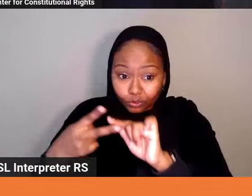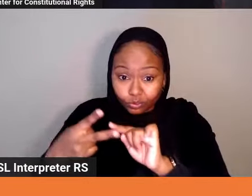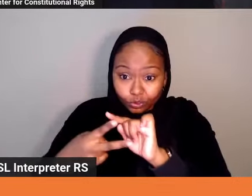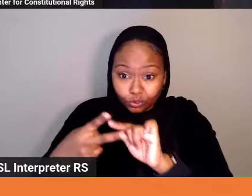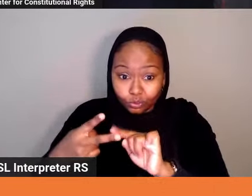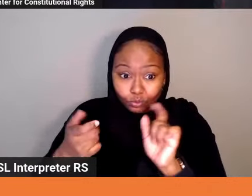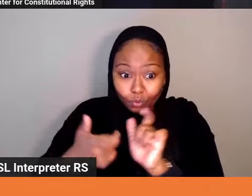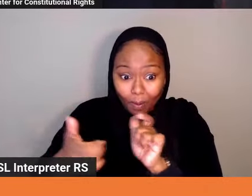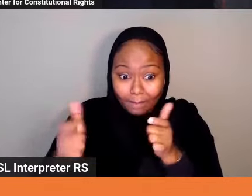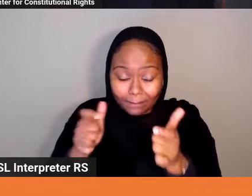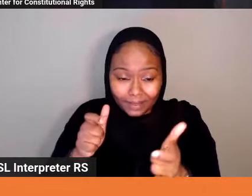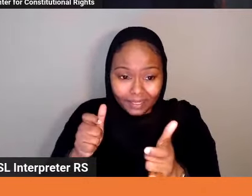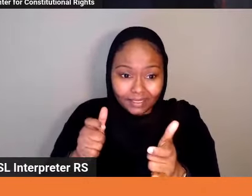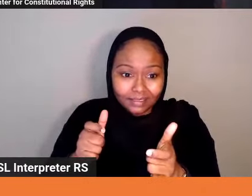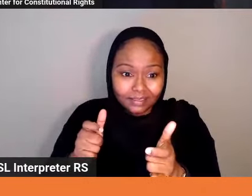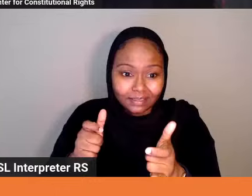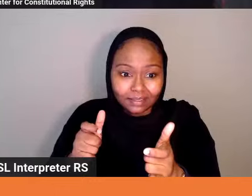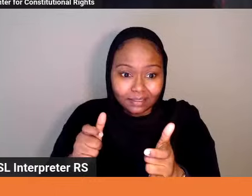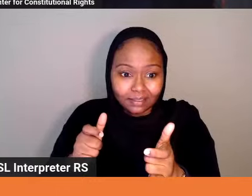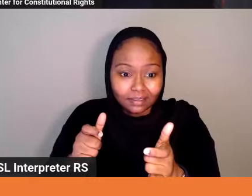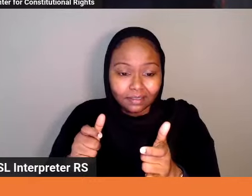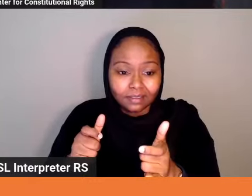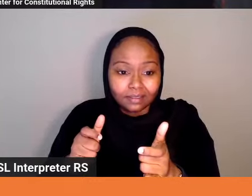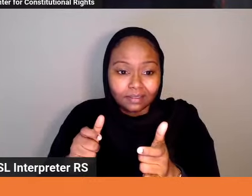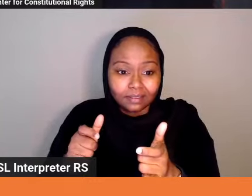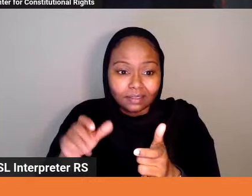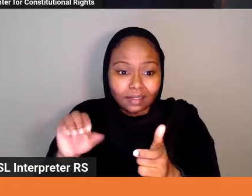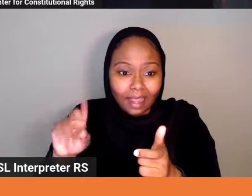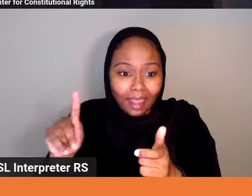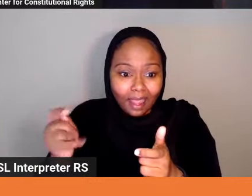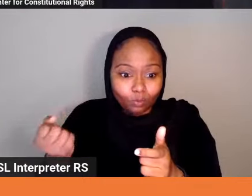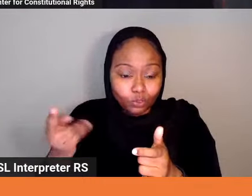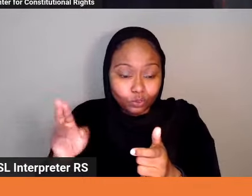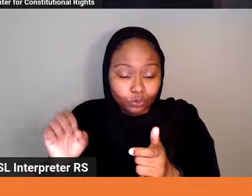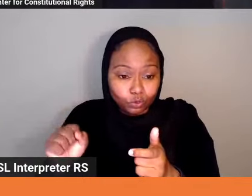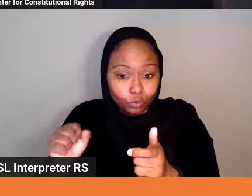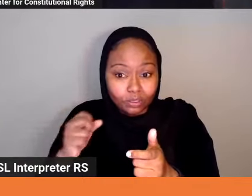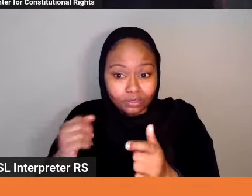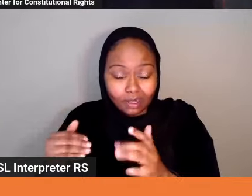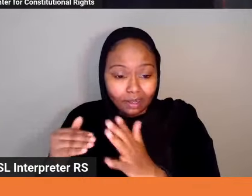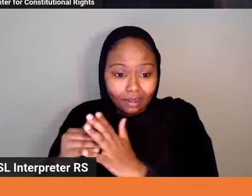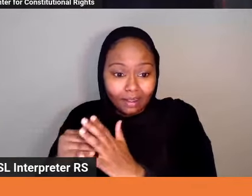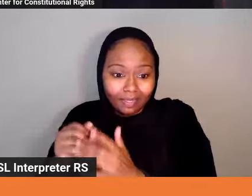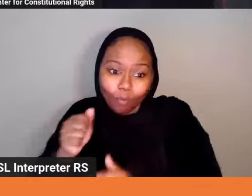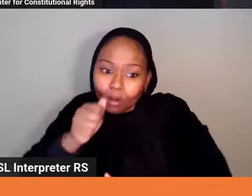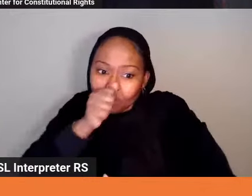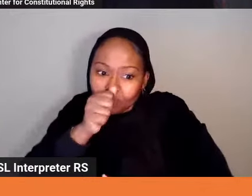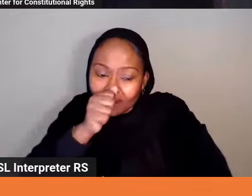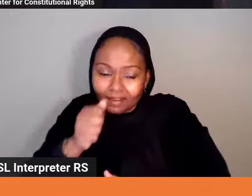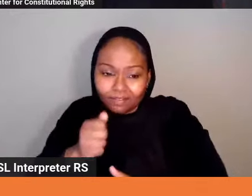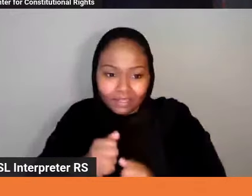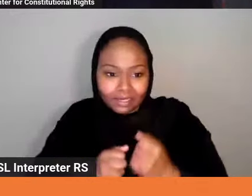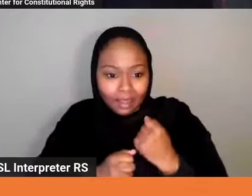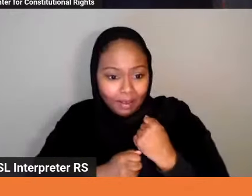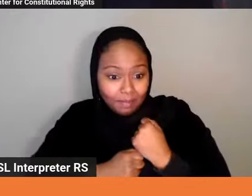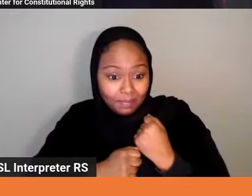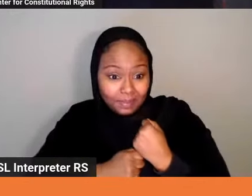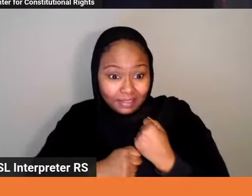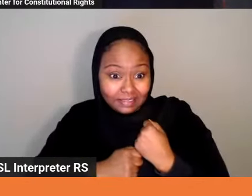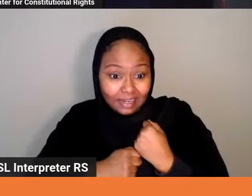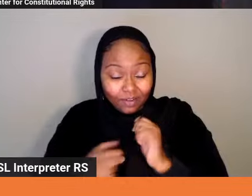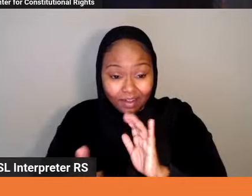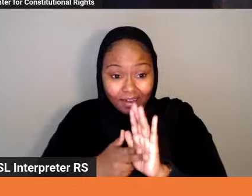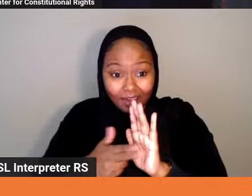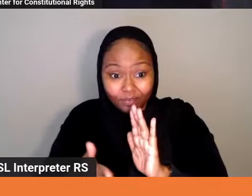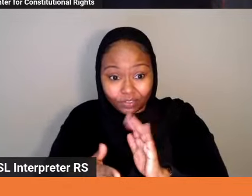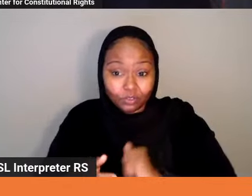outsourced armed conflicts that existed. So there were private military contractors, private